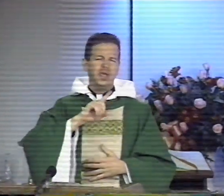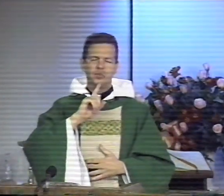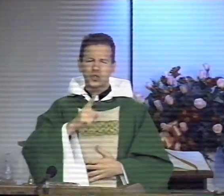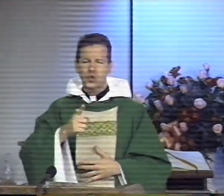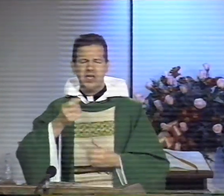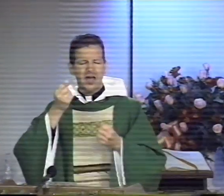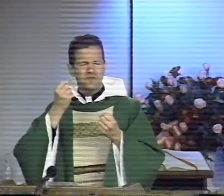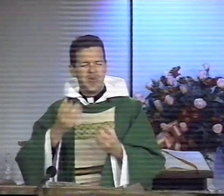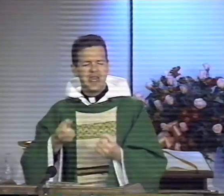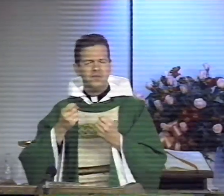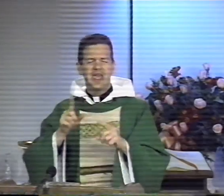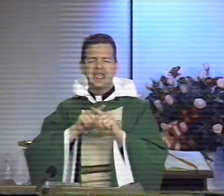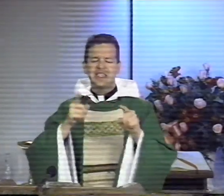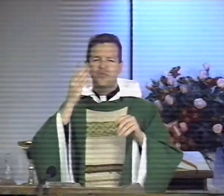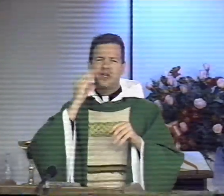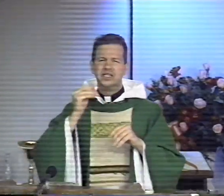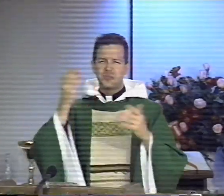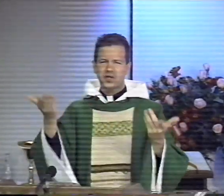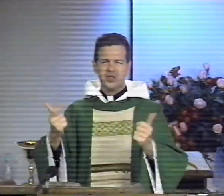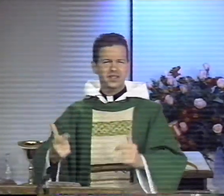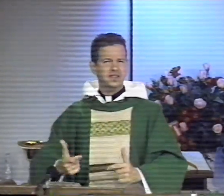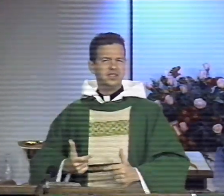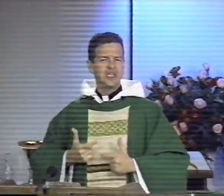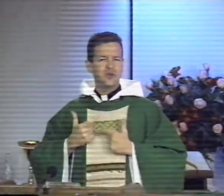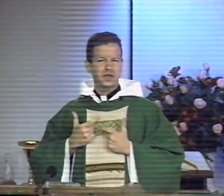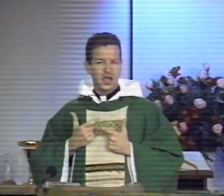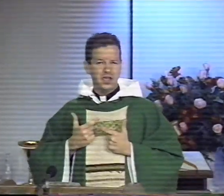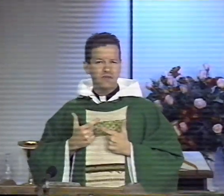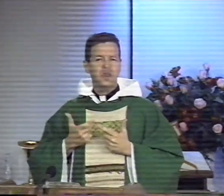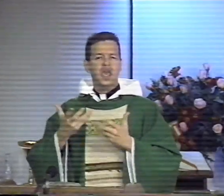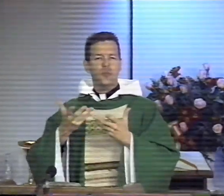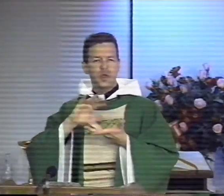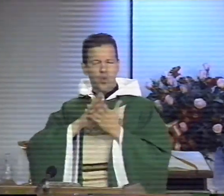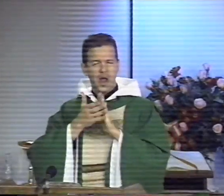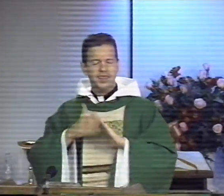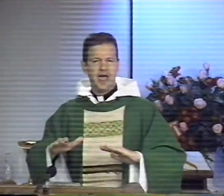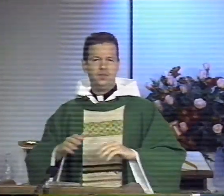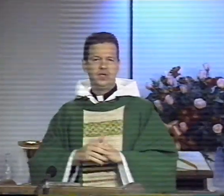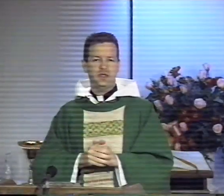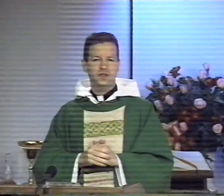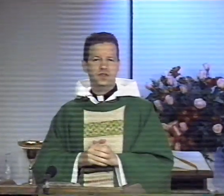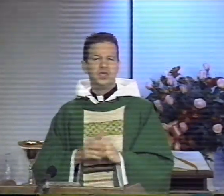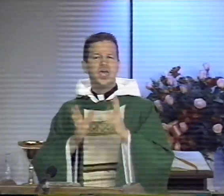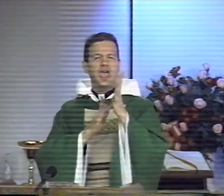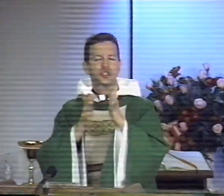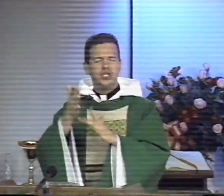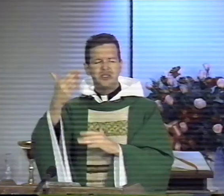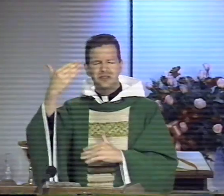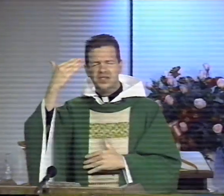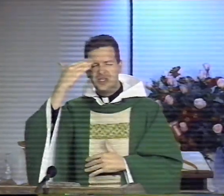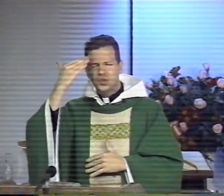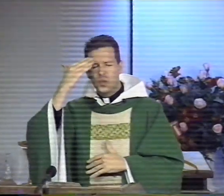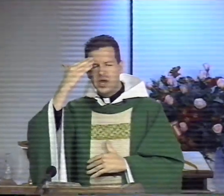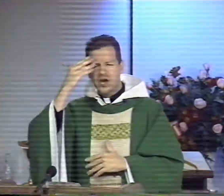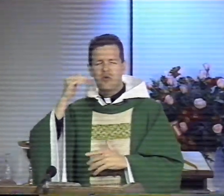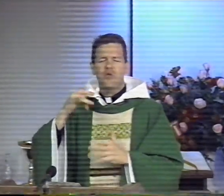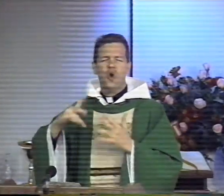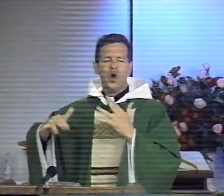I'm sure we have many, many different experiences here in life, and we want that peace. And Jesus is aware of all of